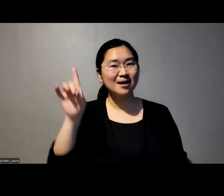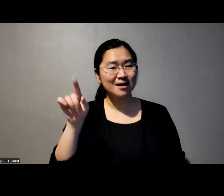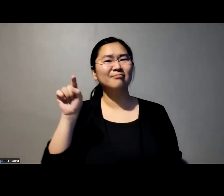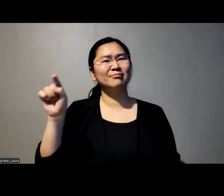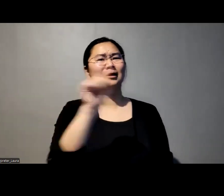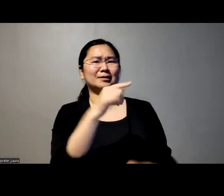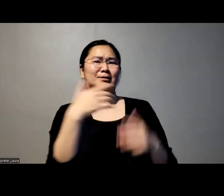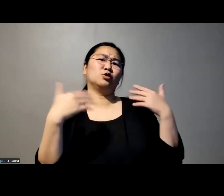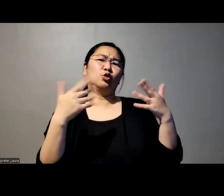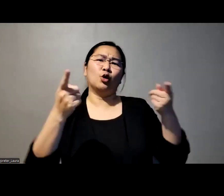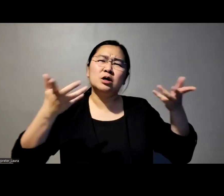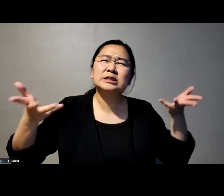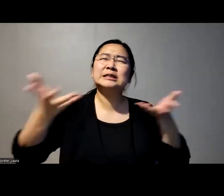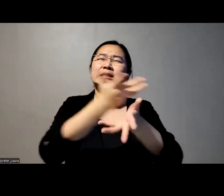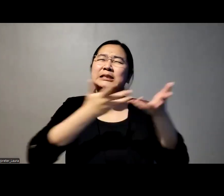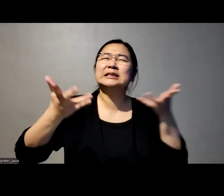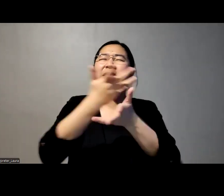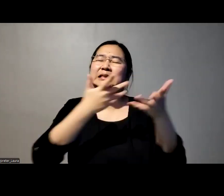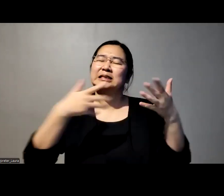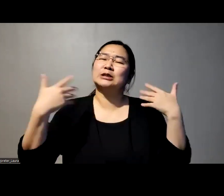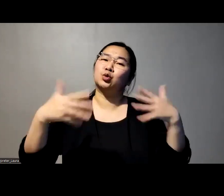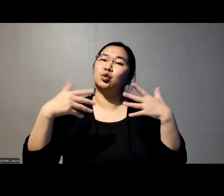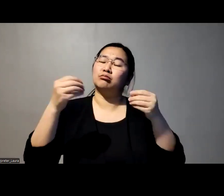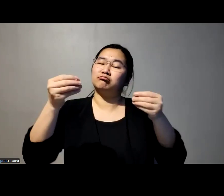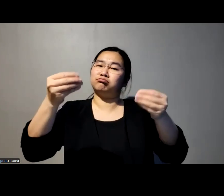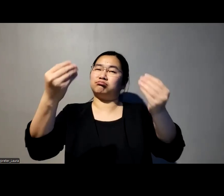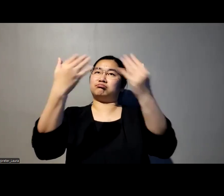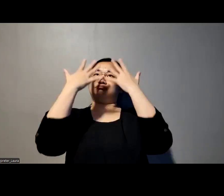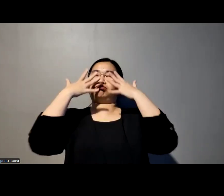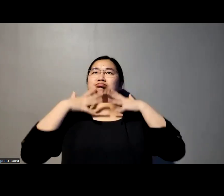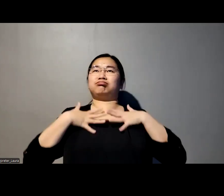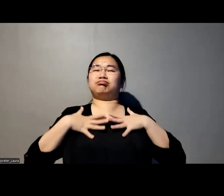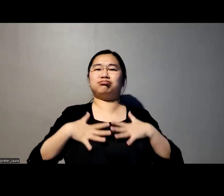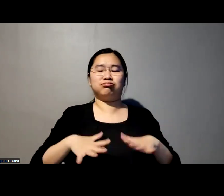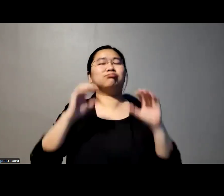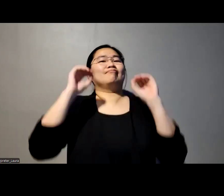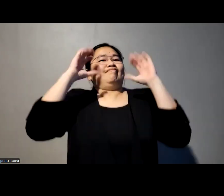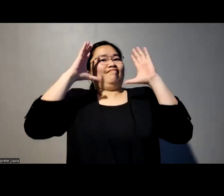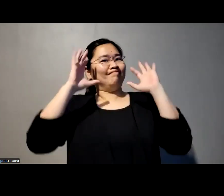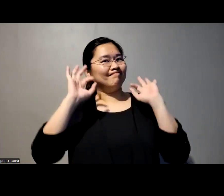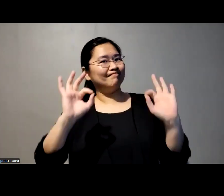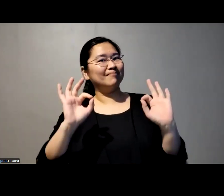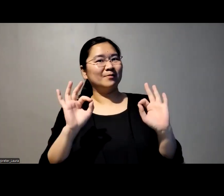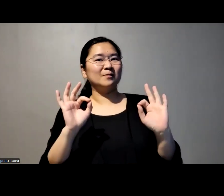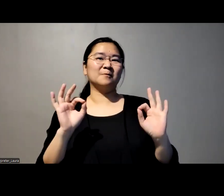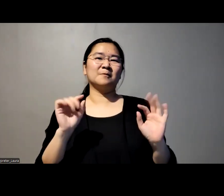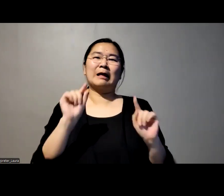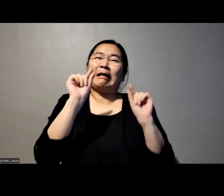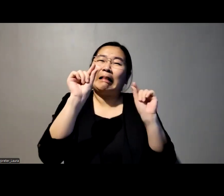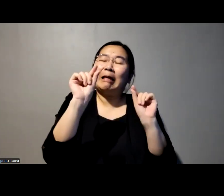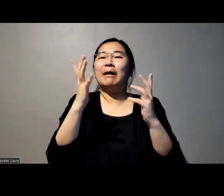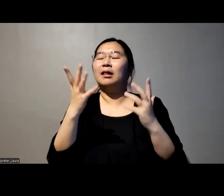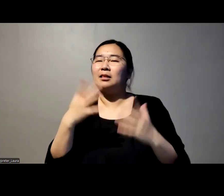different regions. And then I would also like to sincerely thank our sign language